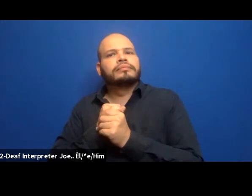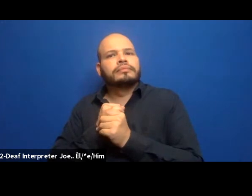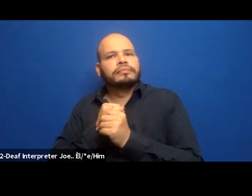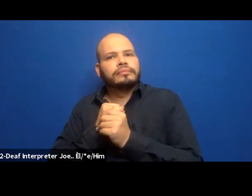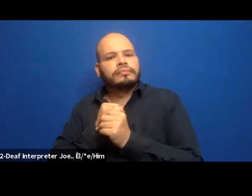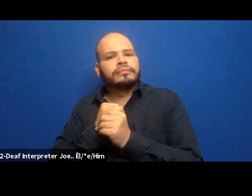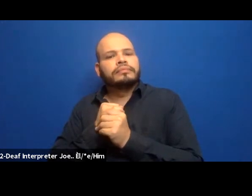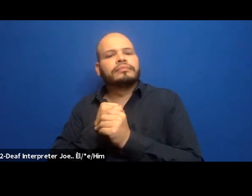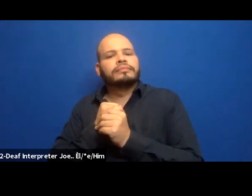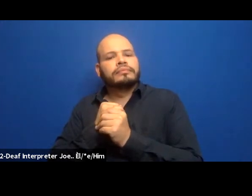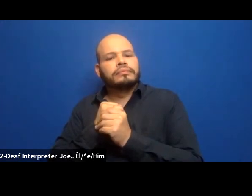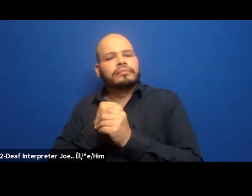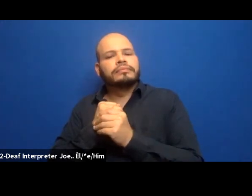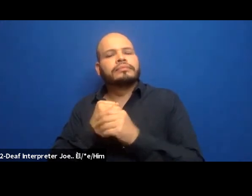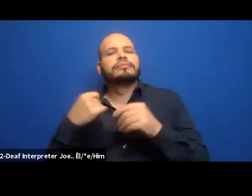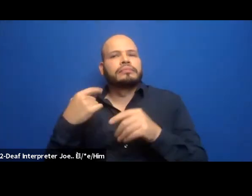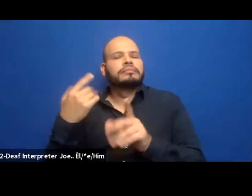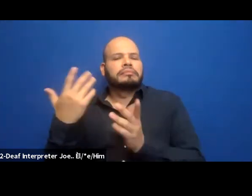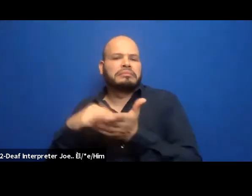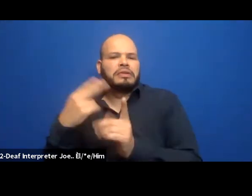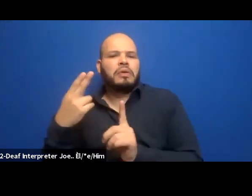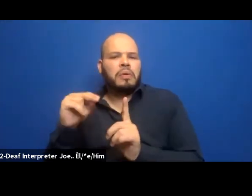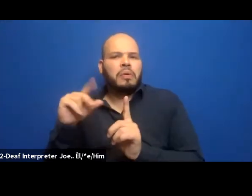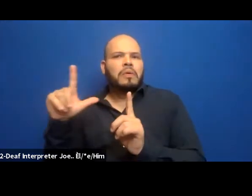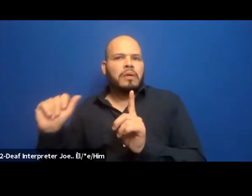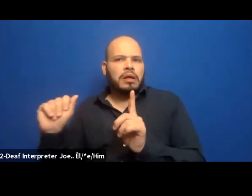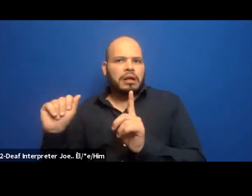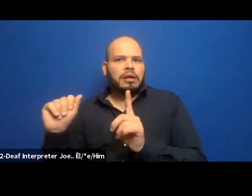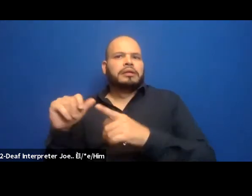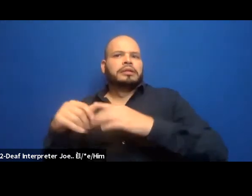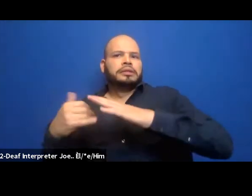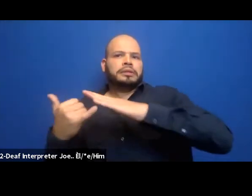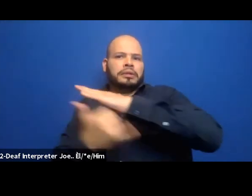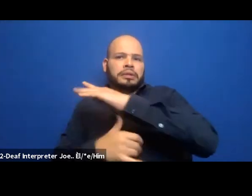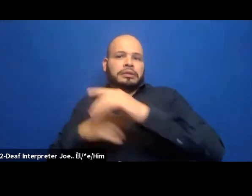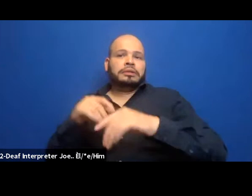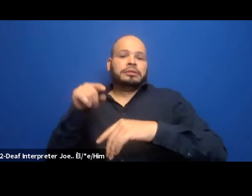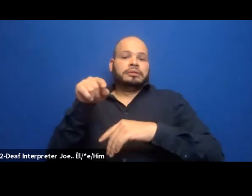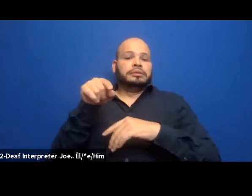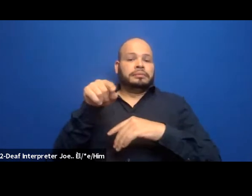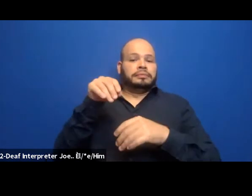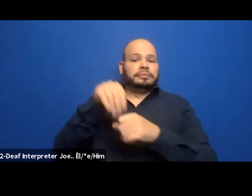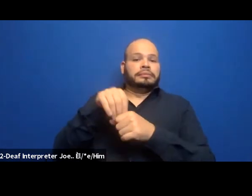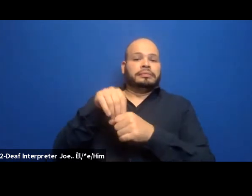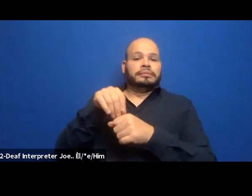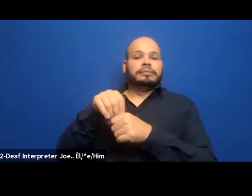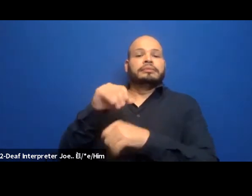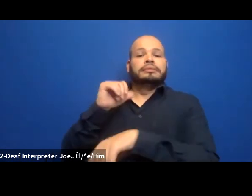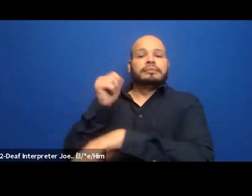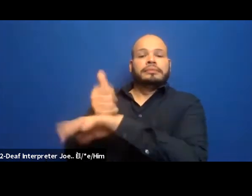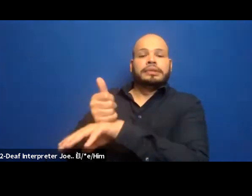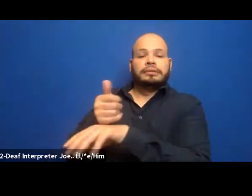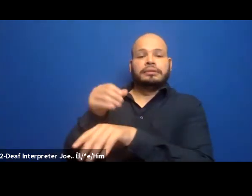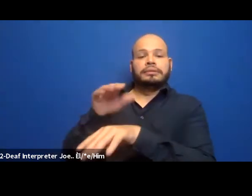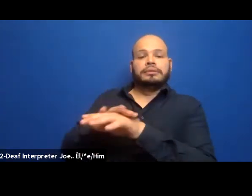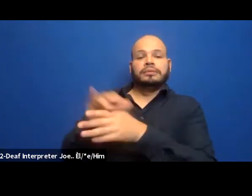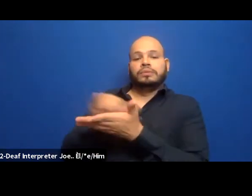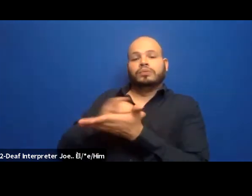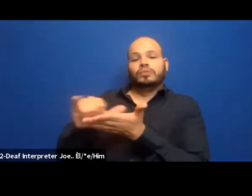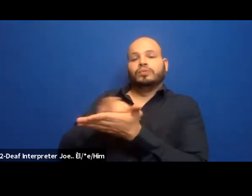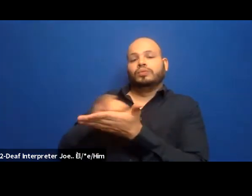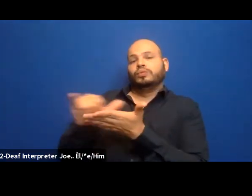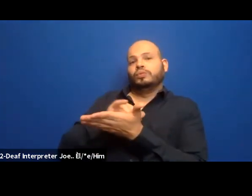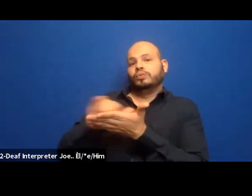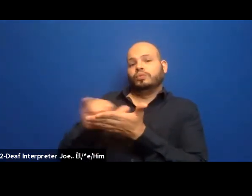City, which was founded in prison in 2007 by seven Black men. HOLLA